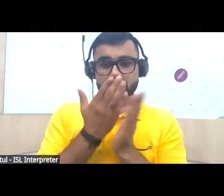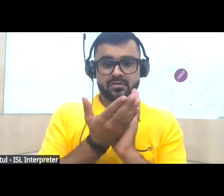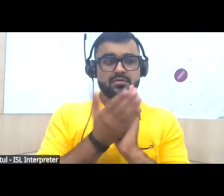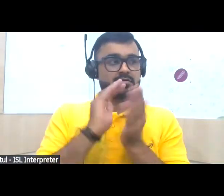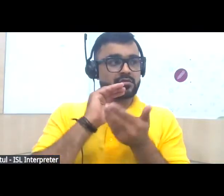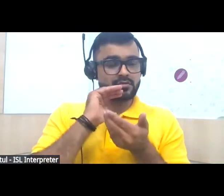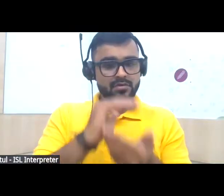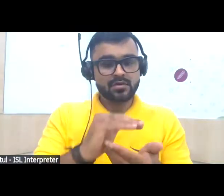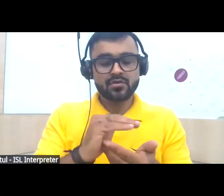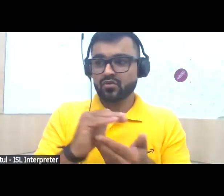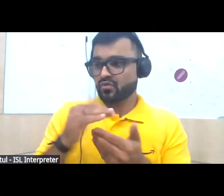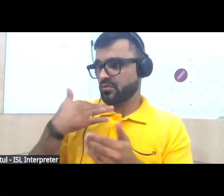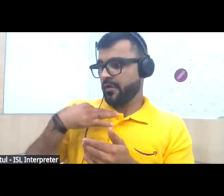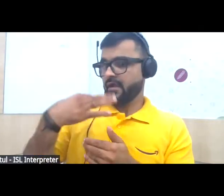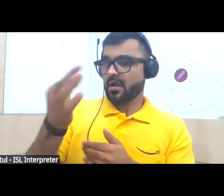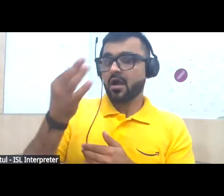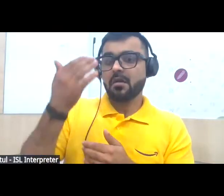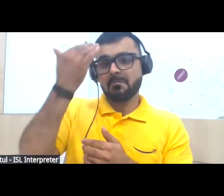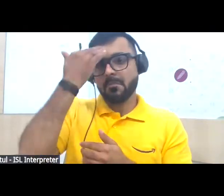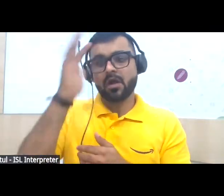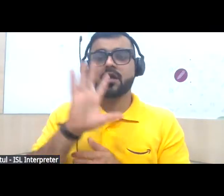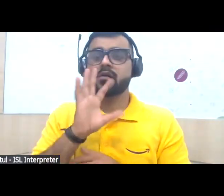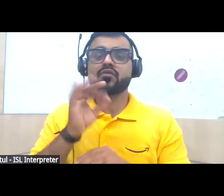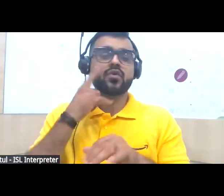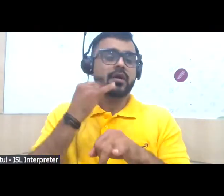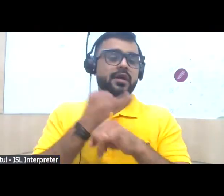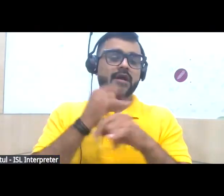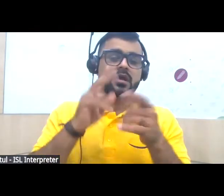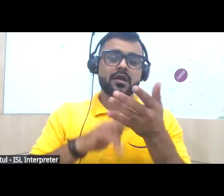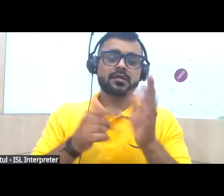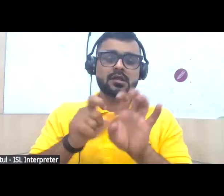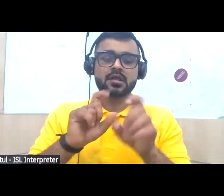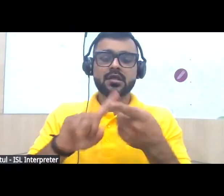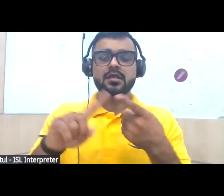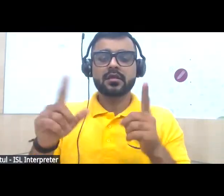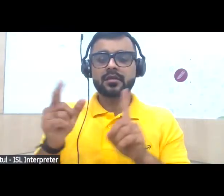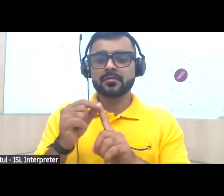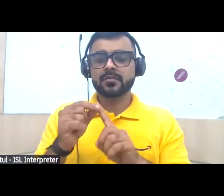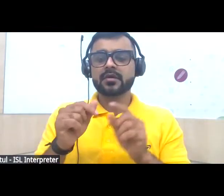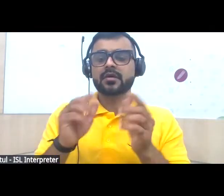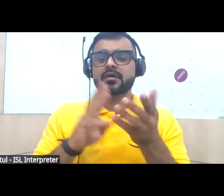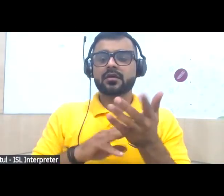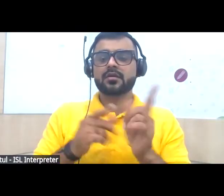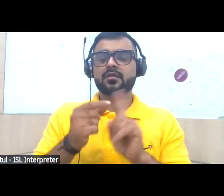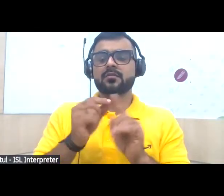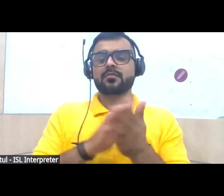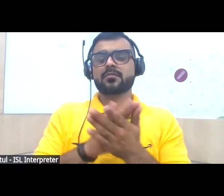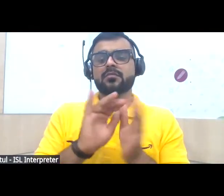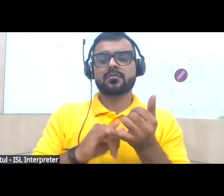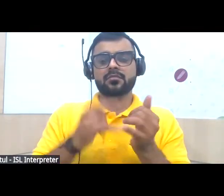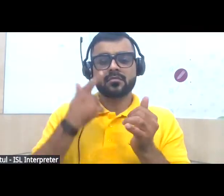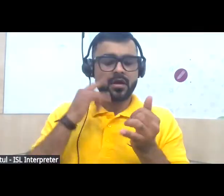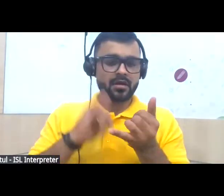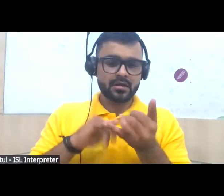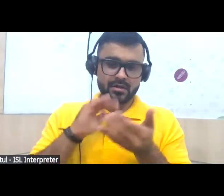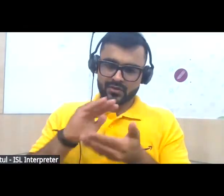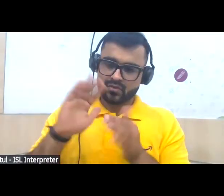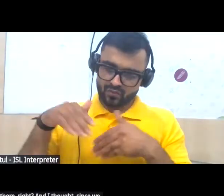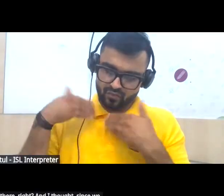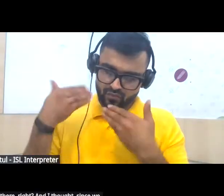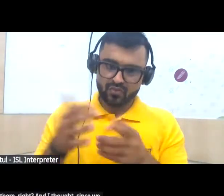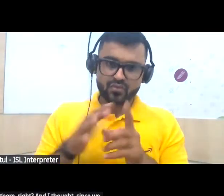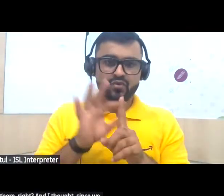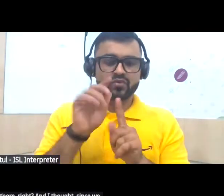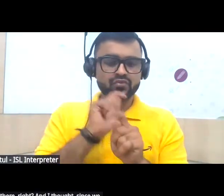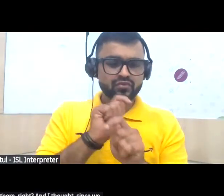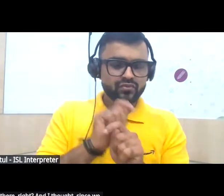This is a new recognition instituted by NCPEDP and Mphasis together, right? And I thought, since we have been doing good